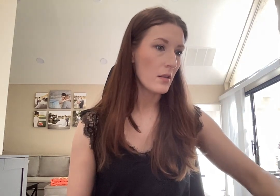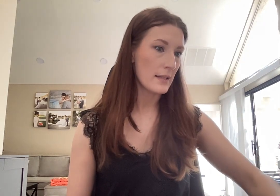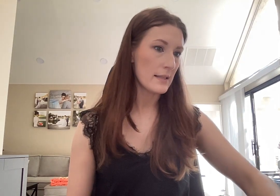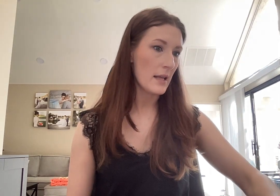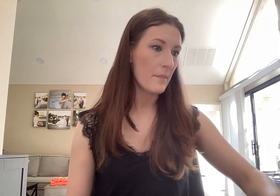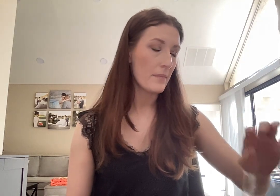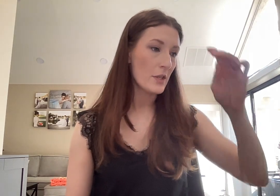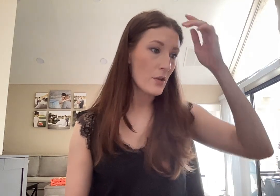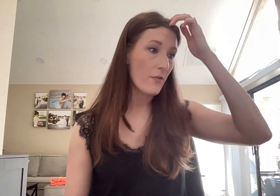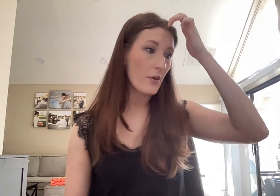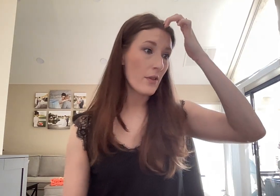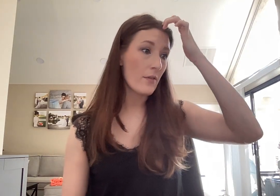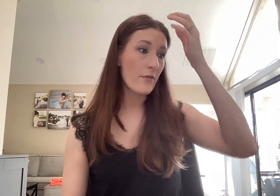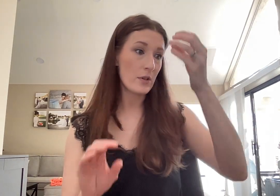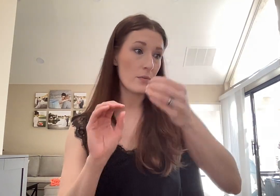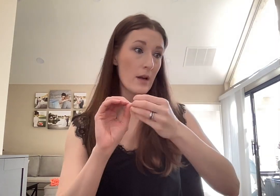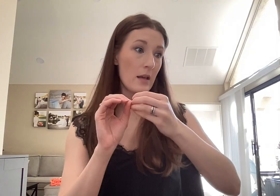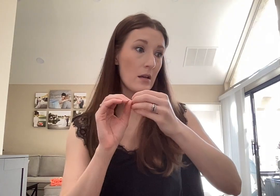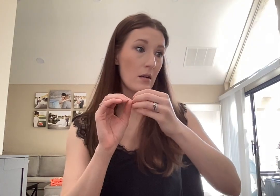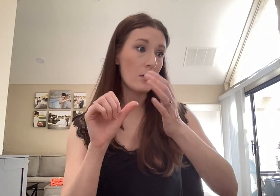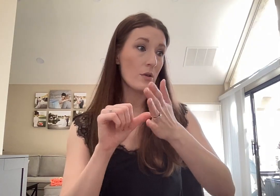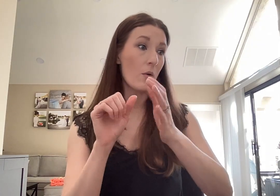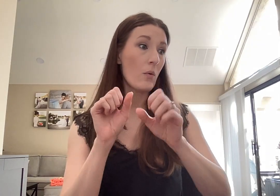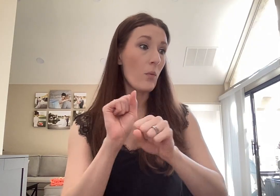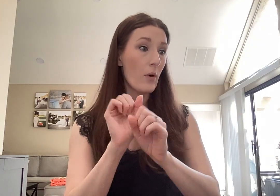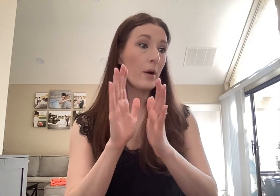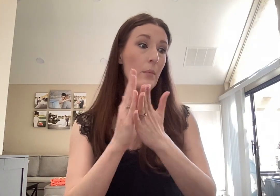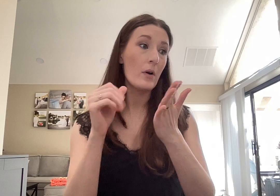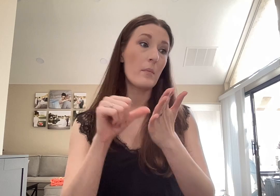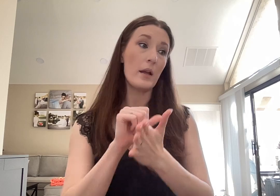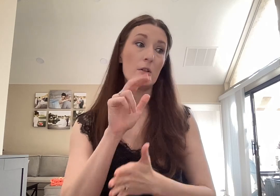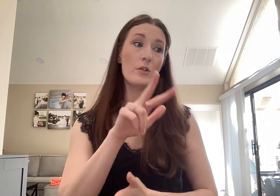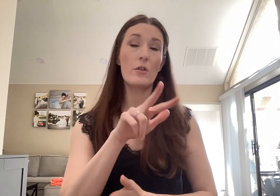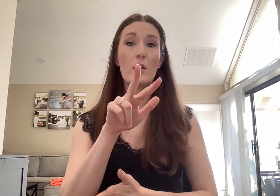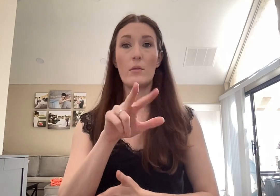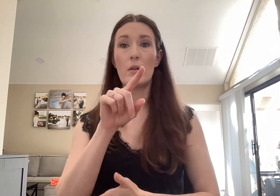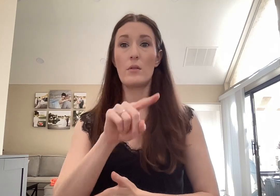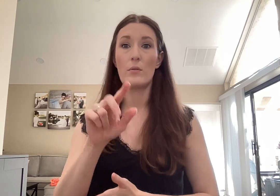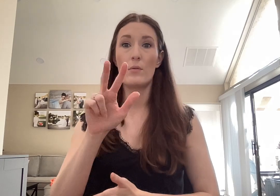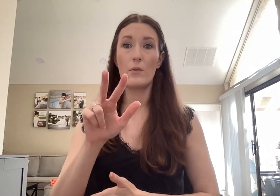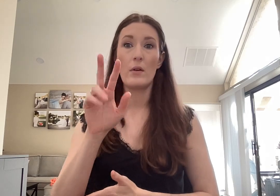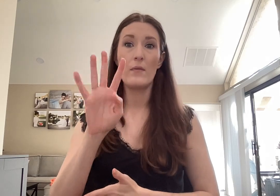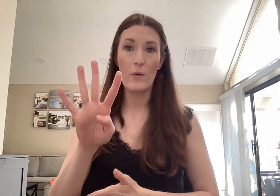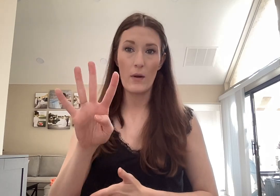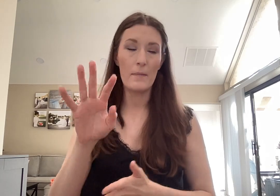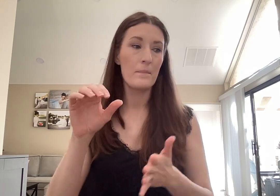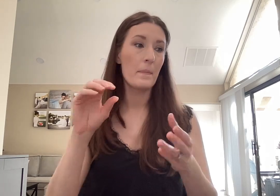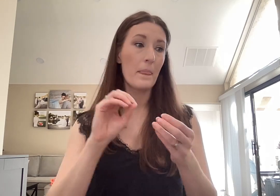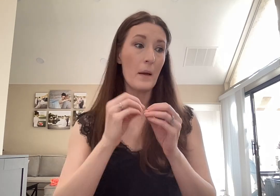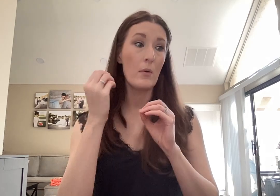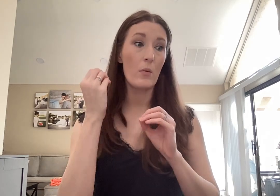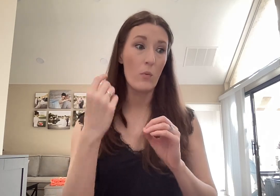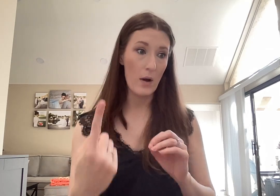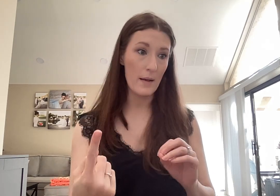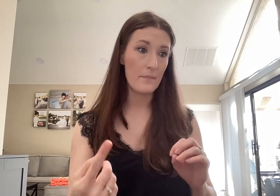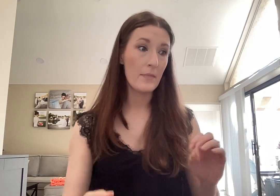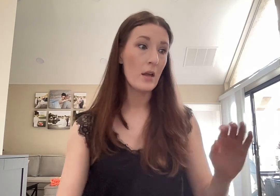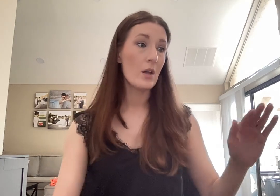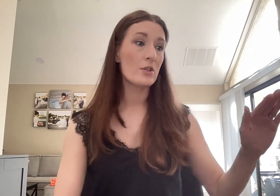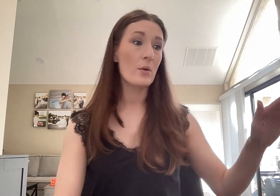Let's see. So for the first one, so workbook page 33 through 34, number 1. So we're